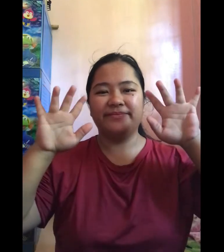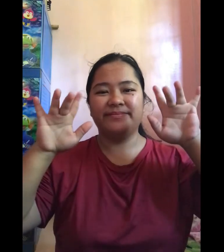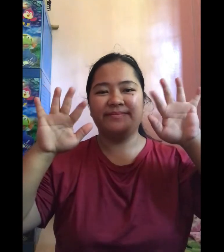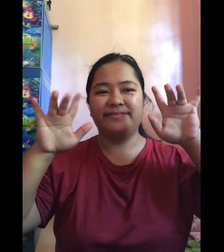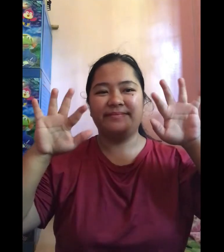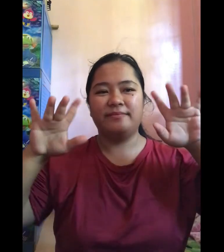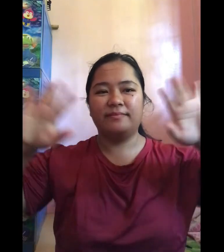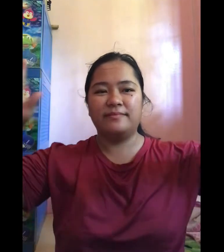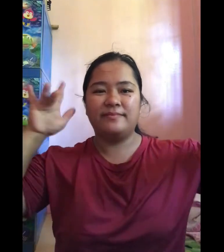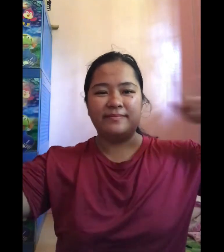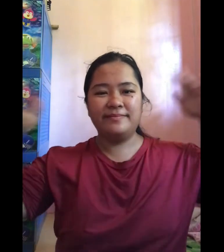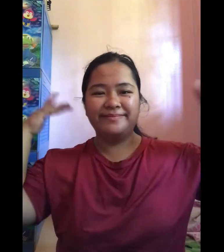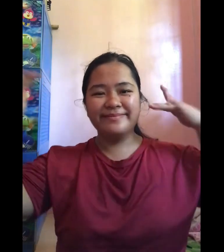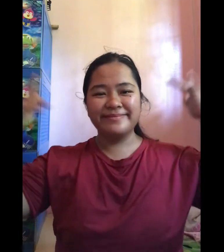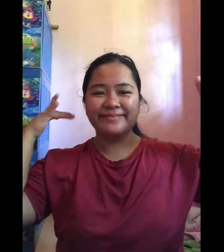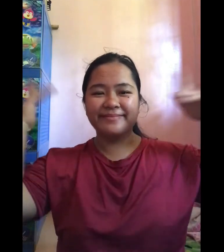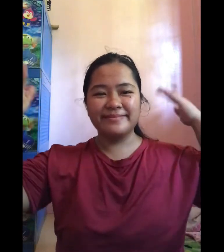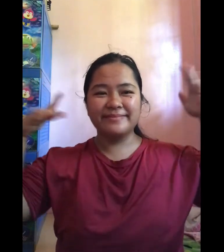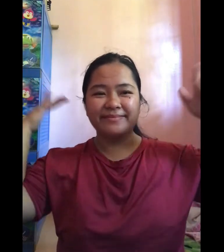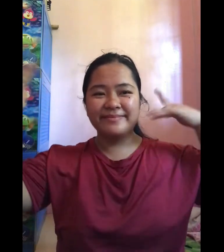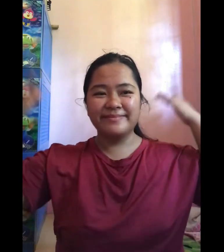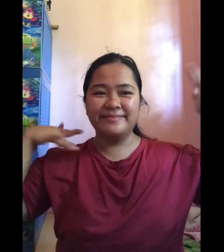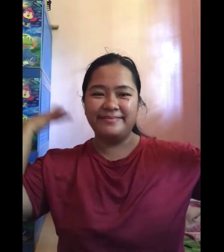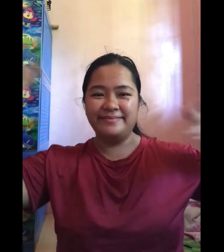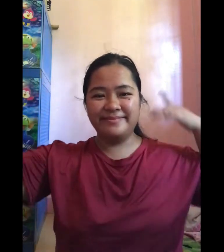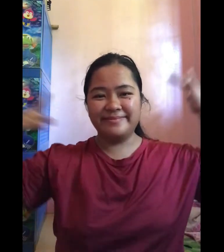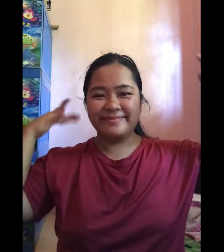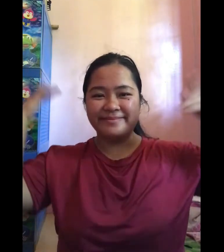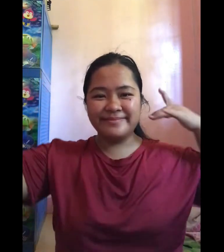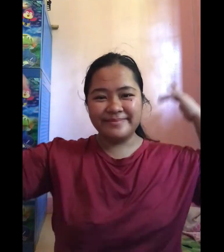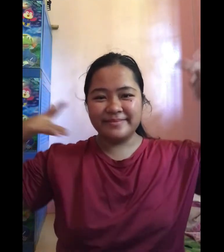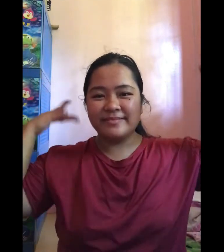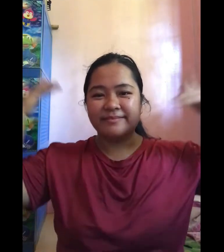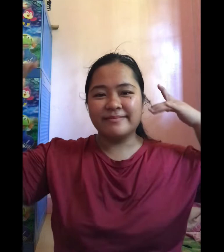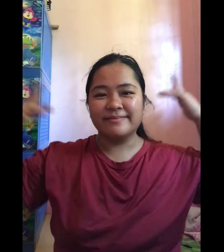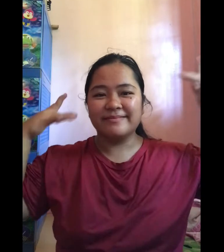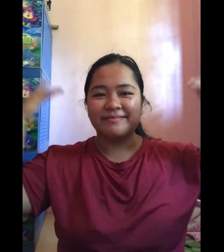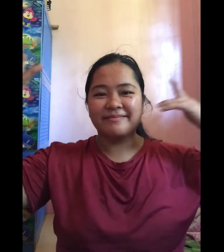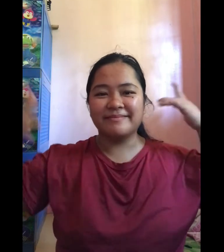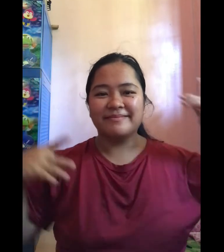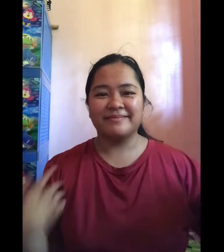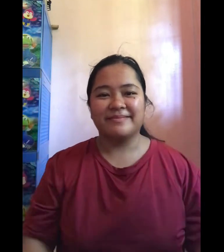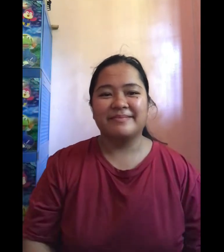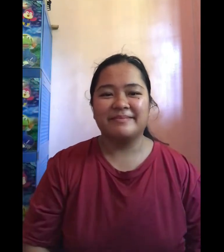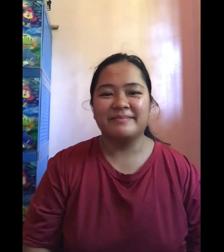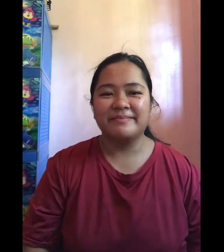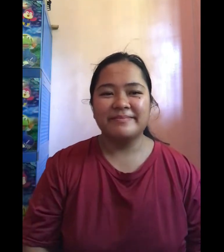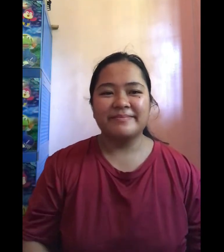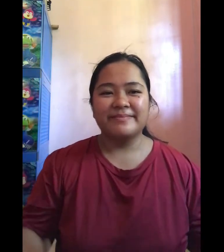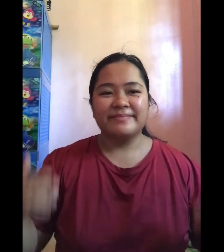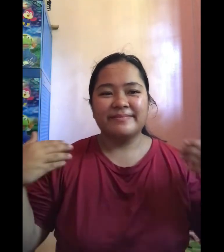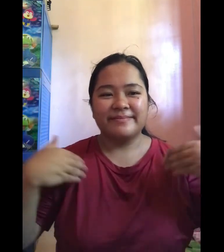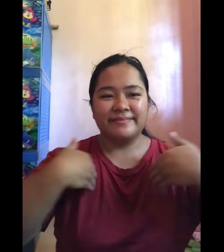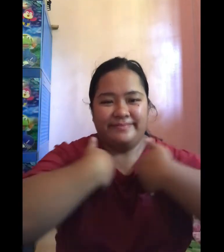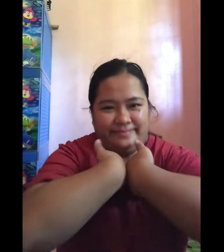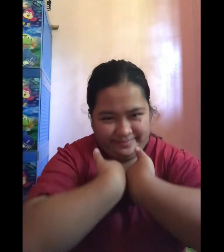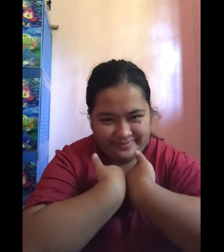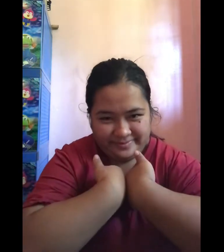and you move it in a circular motion, this means excited. And also you have tired. Now you got to